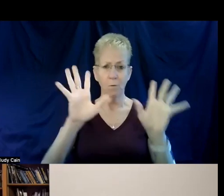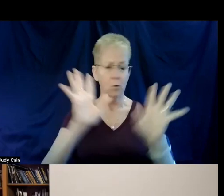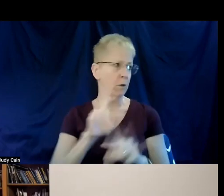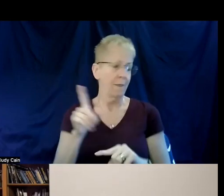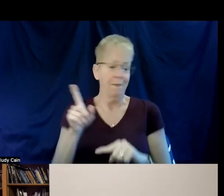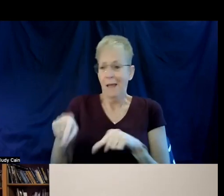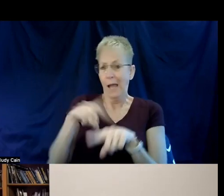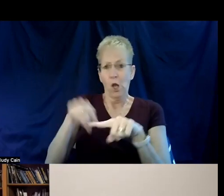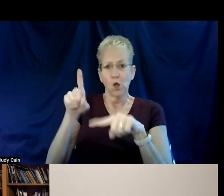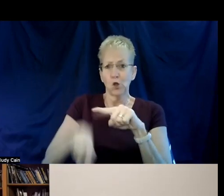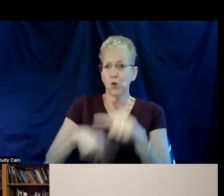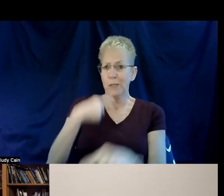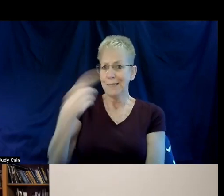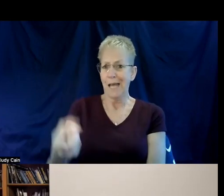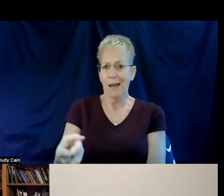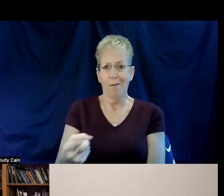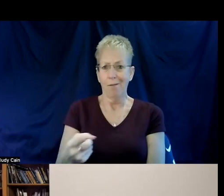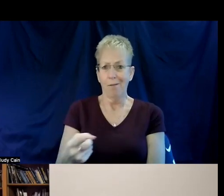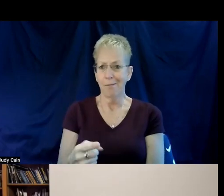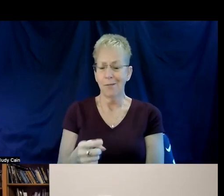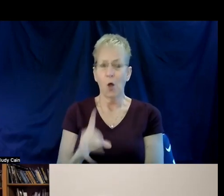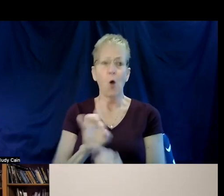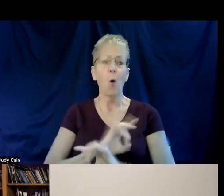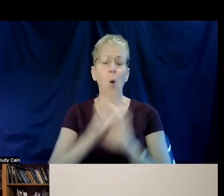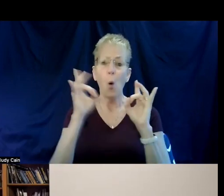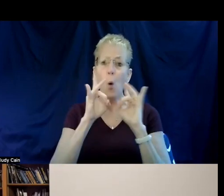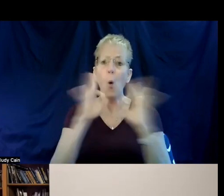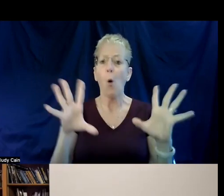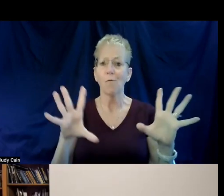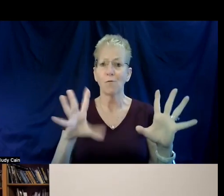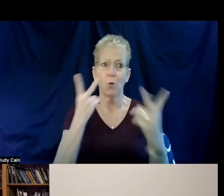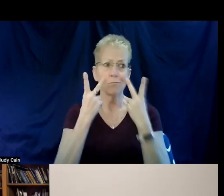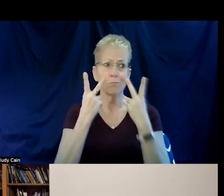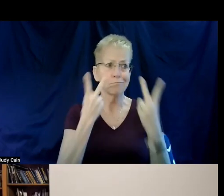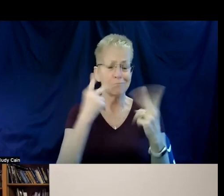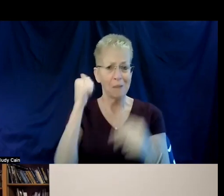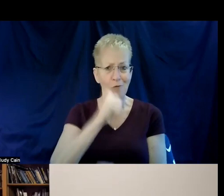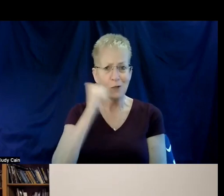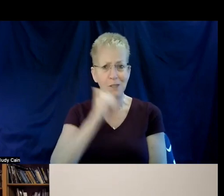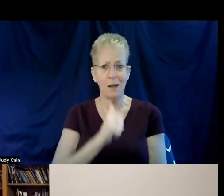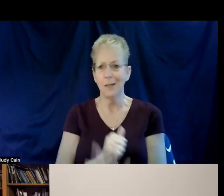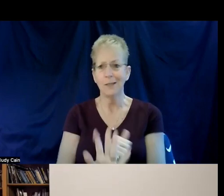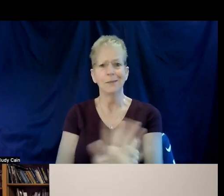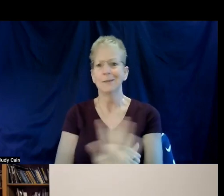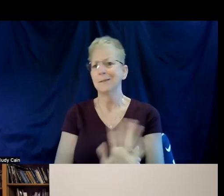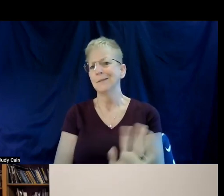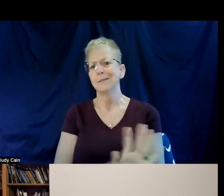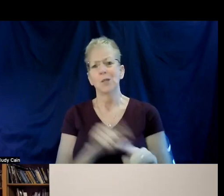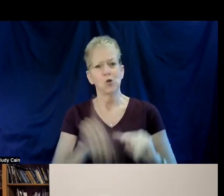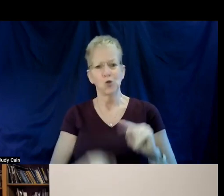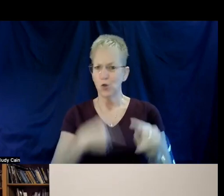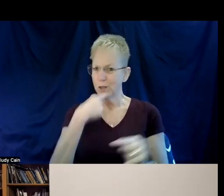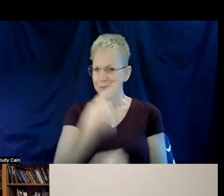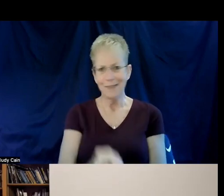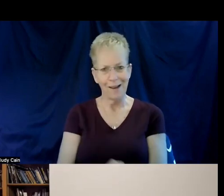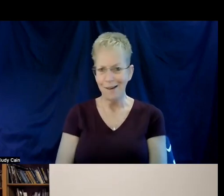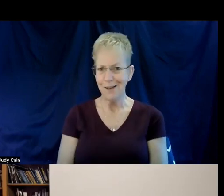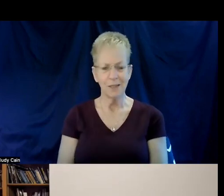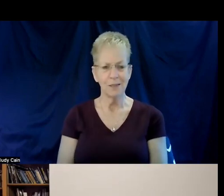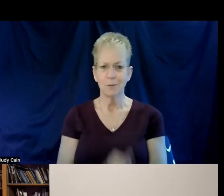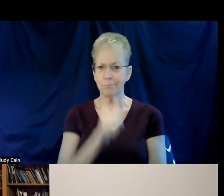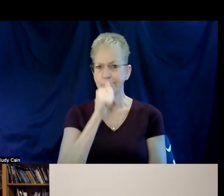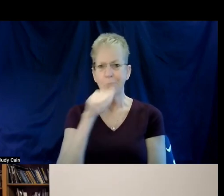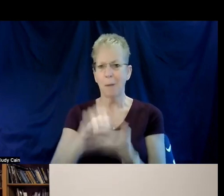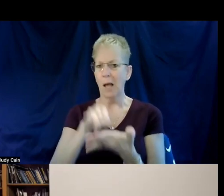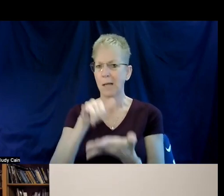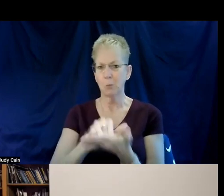How could you tell your loved ones the horror of what you were seeing every day, especially on the front lines or in the air?